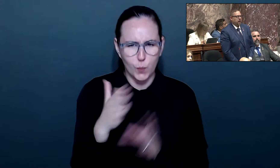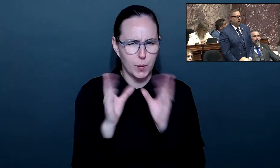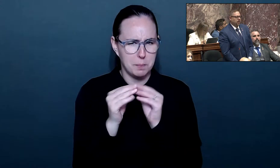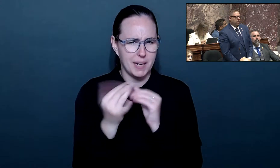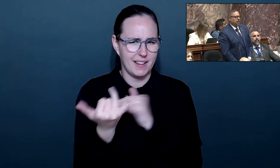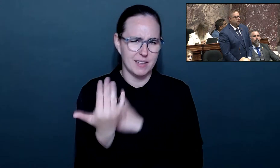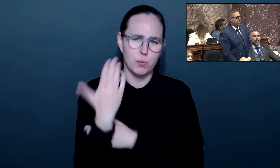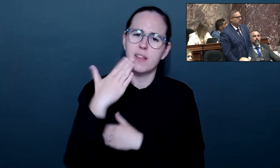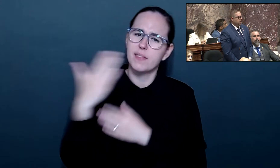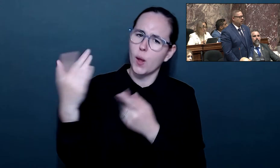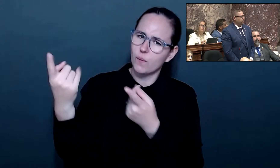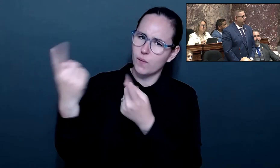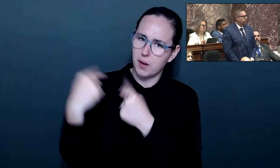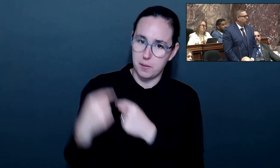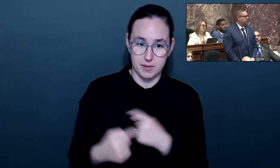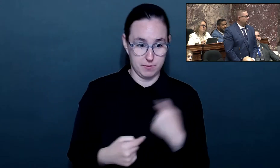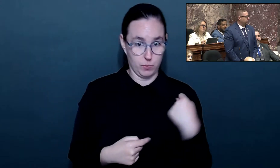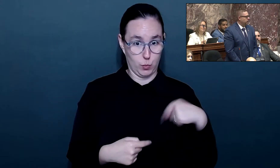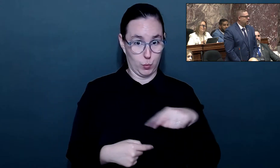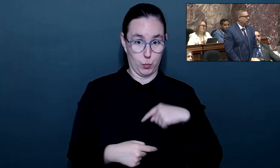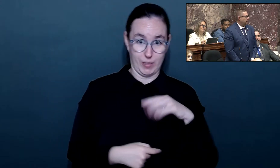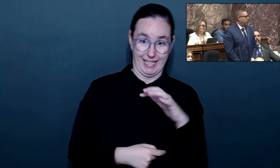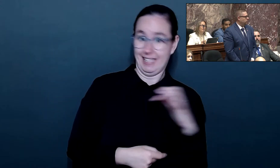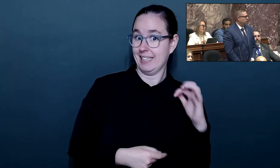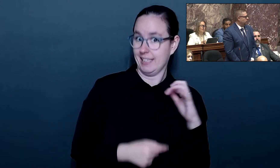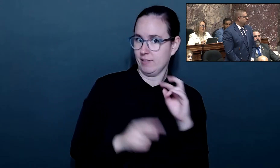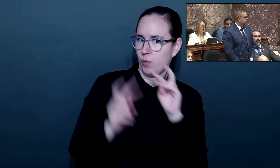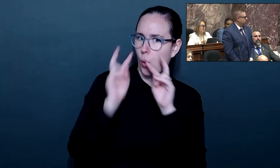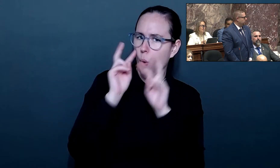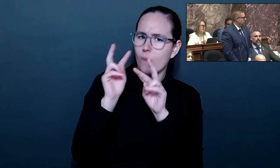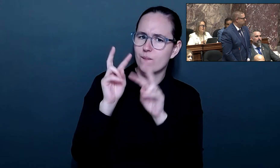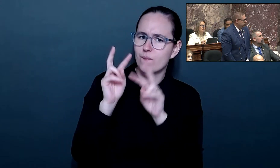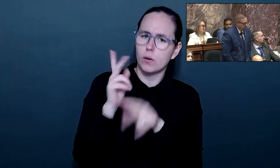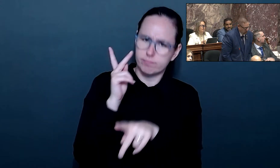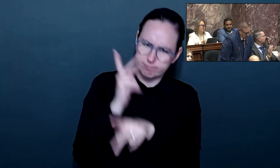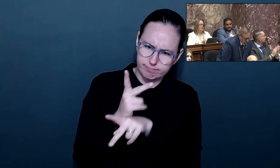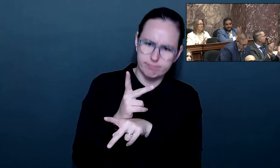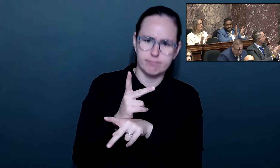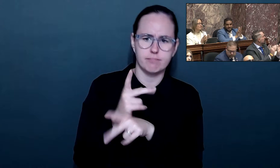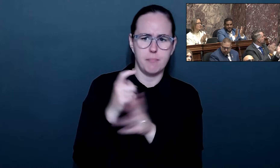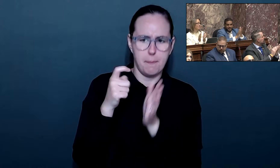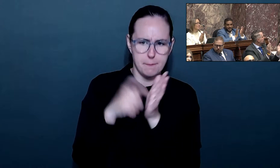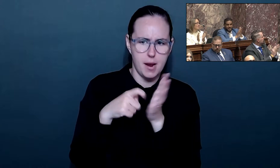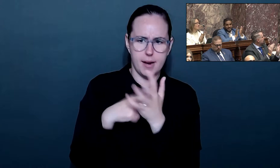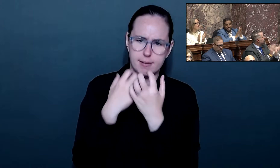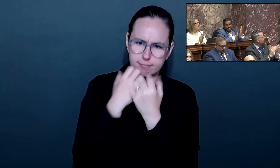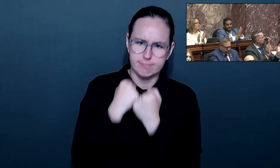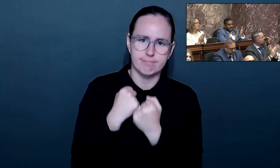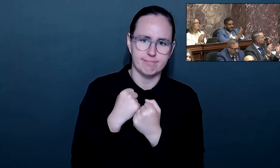that mining stays a vital part of the economy here in BC. Thank you.